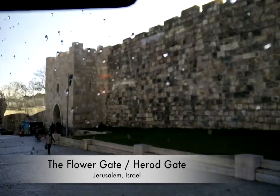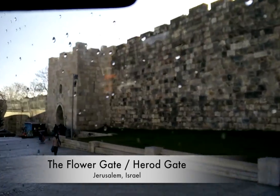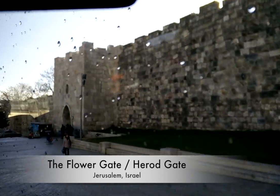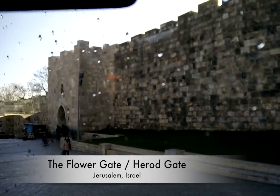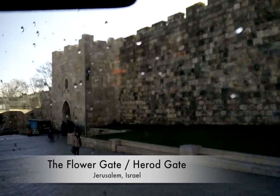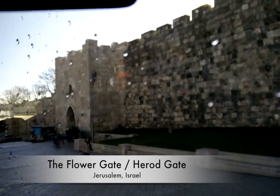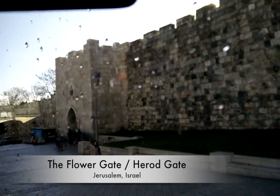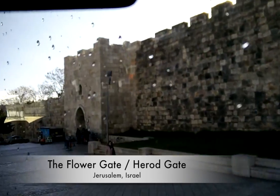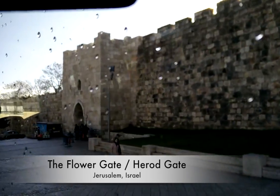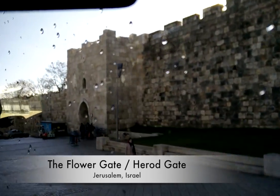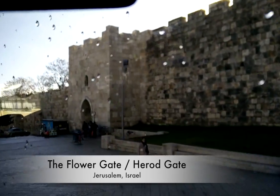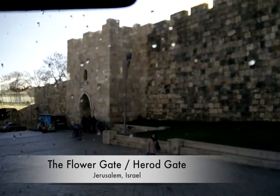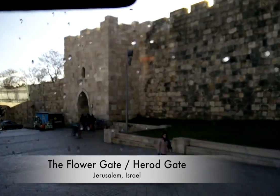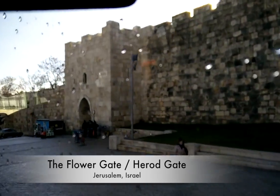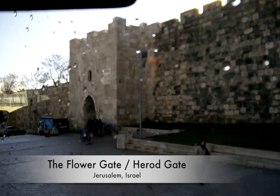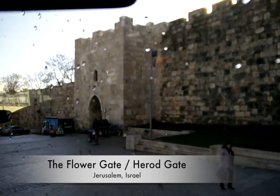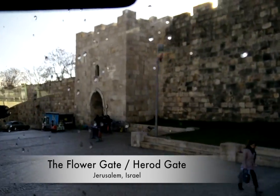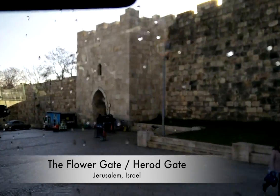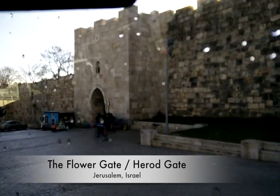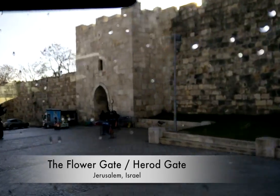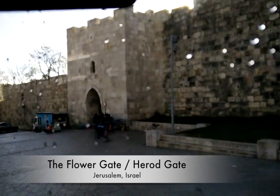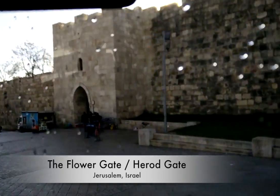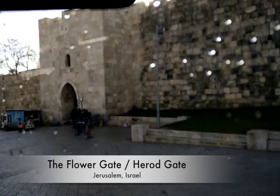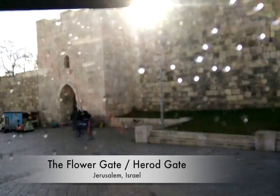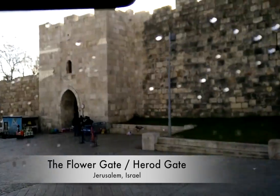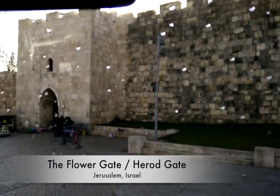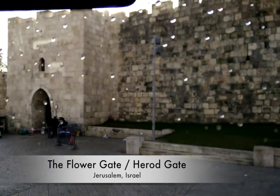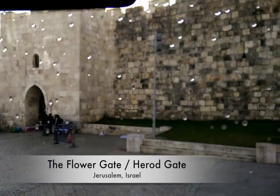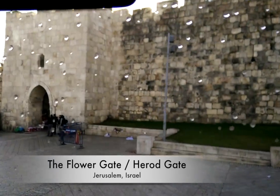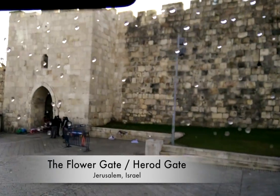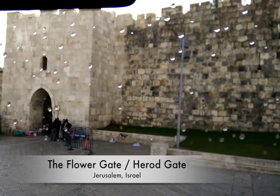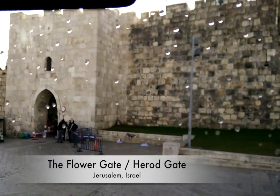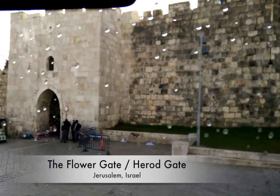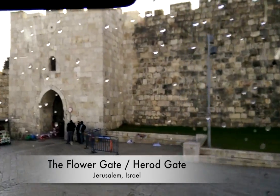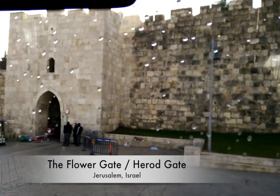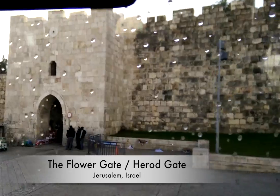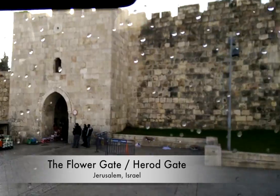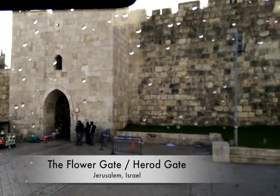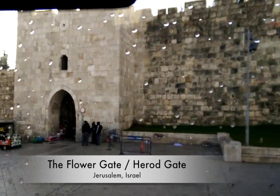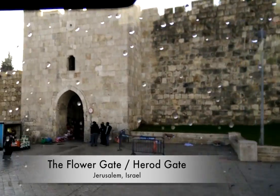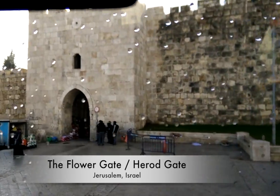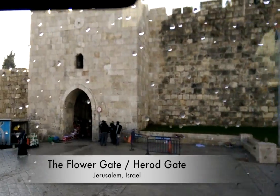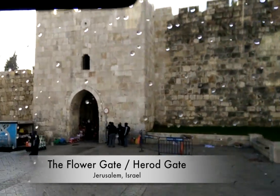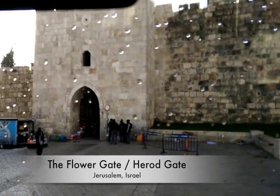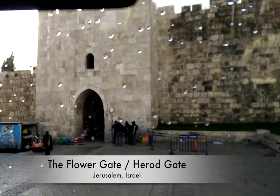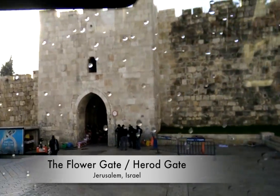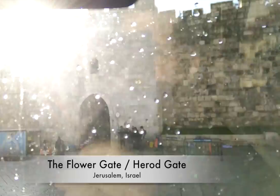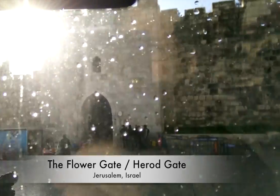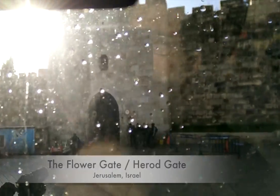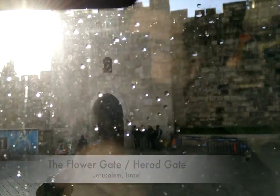Another gate on the north side here. There's 3 gates on the north side. This is called the Flower Gate or the Herod Gate.